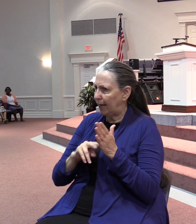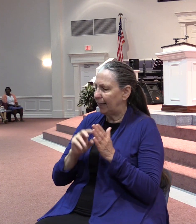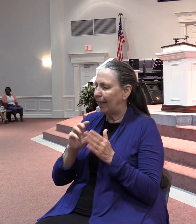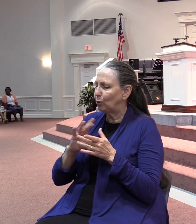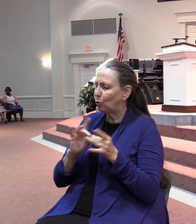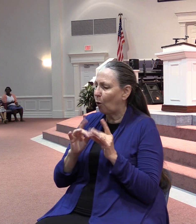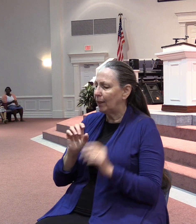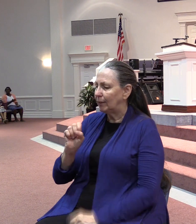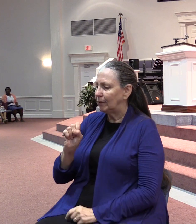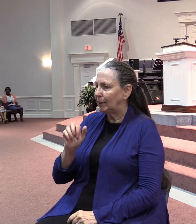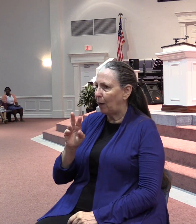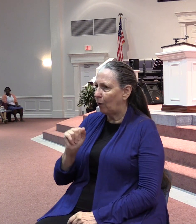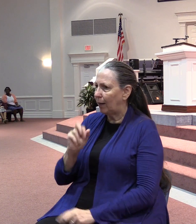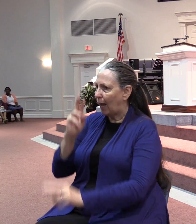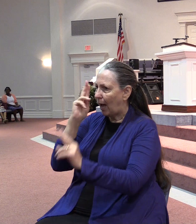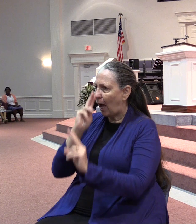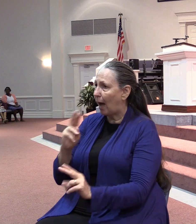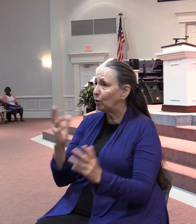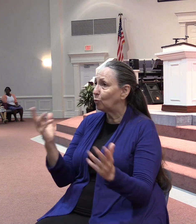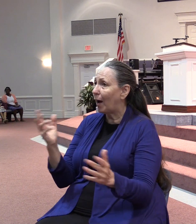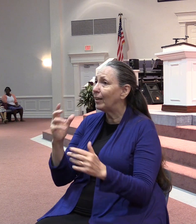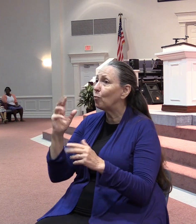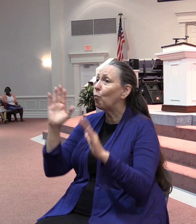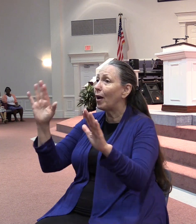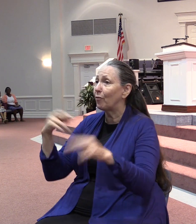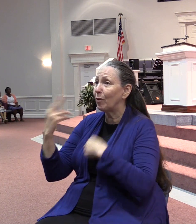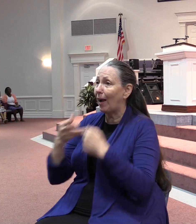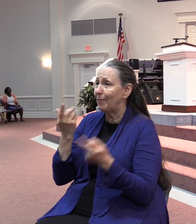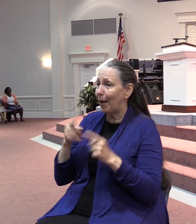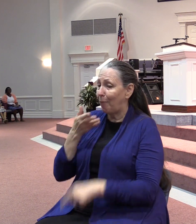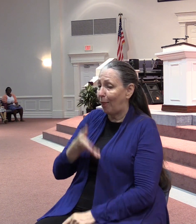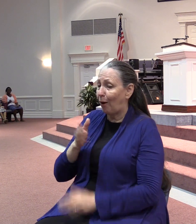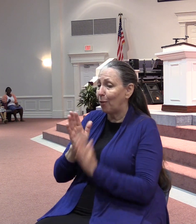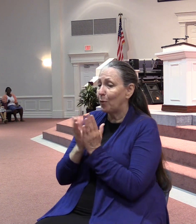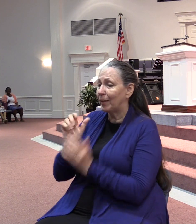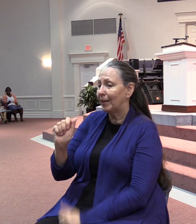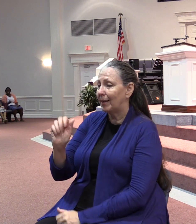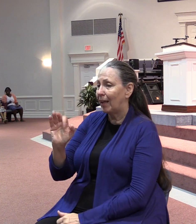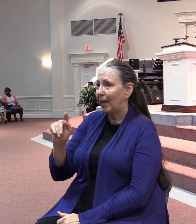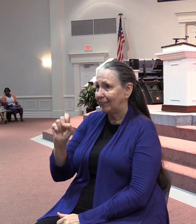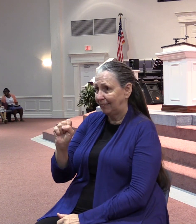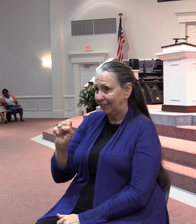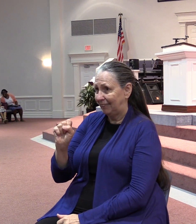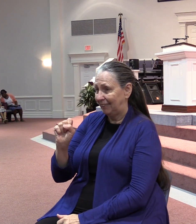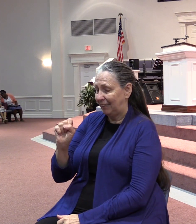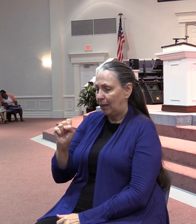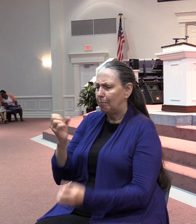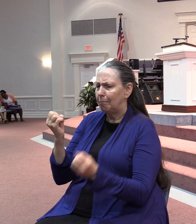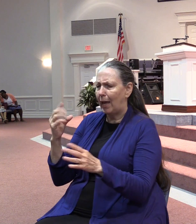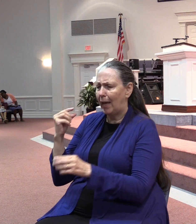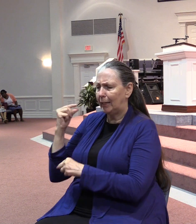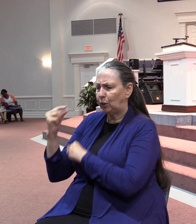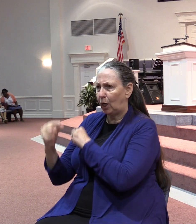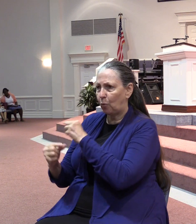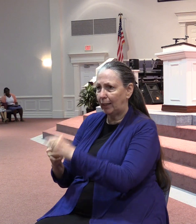that highlights and honors one of the great revivals that took place in the book of Acts. Even though for multiple generations